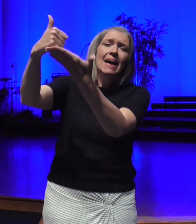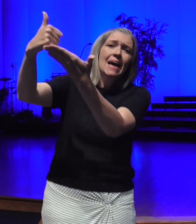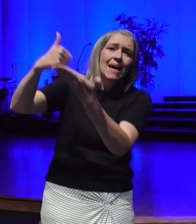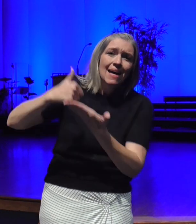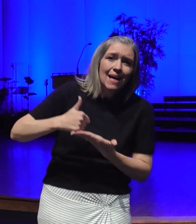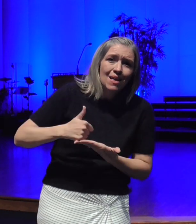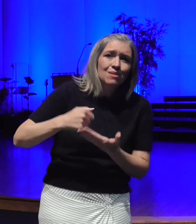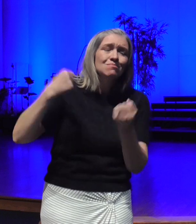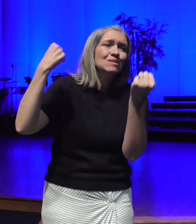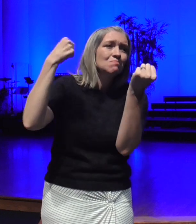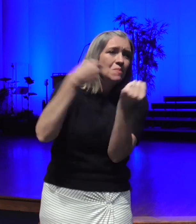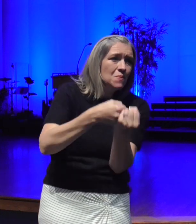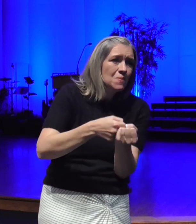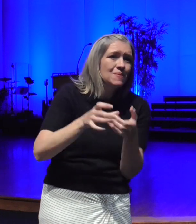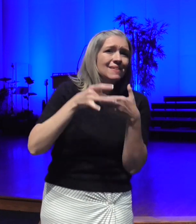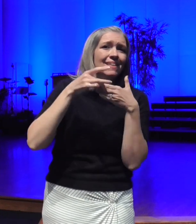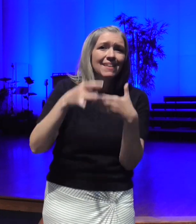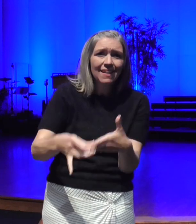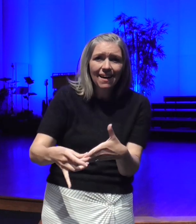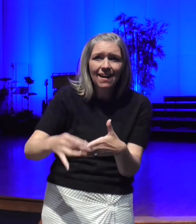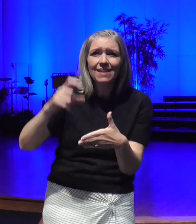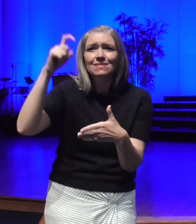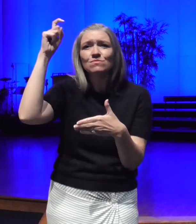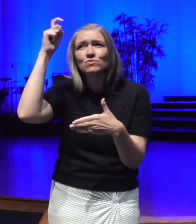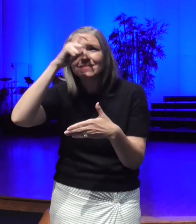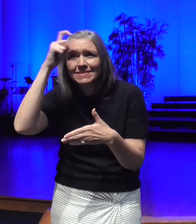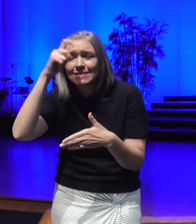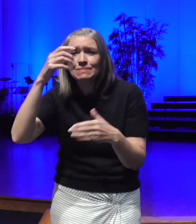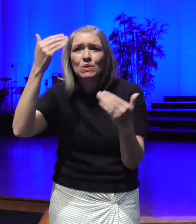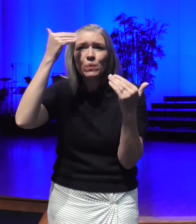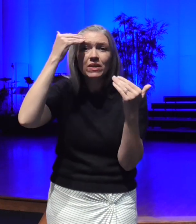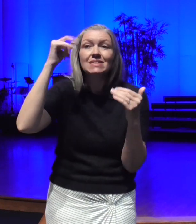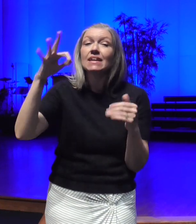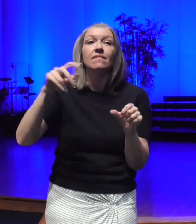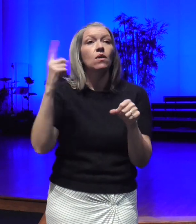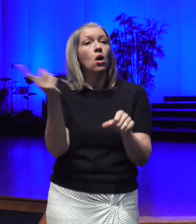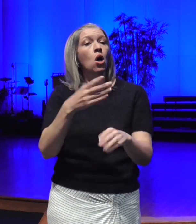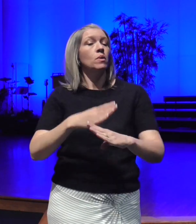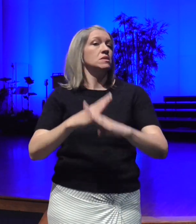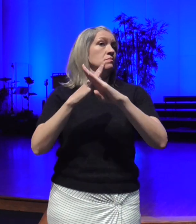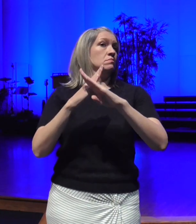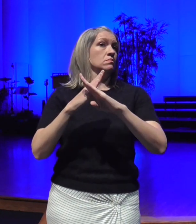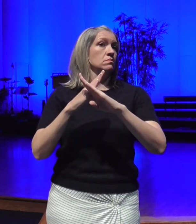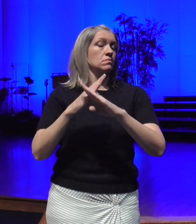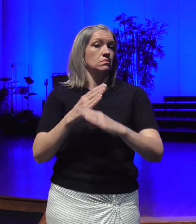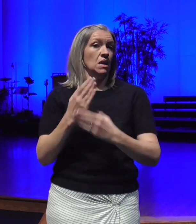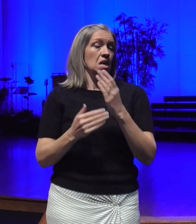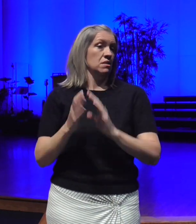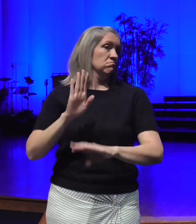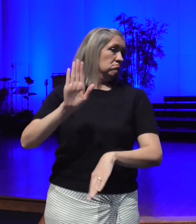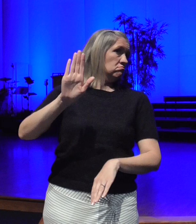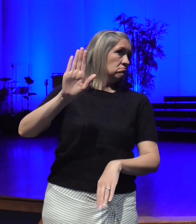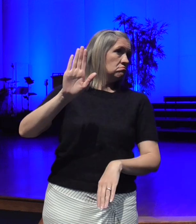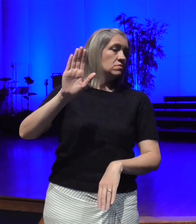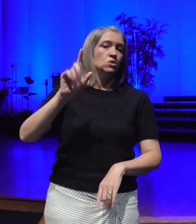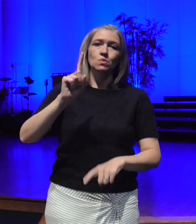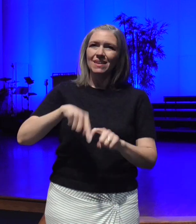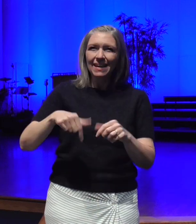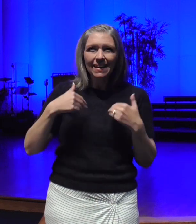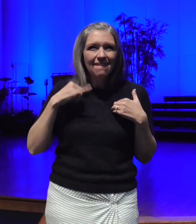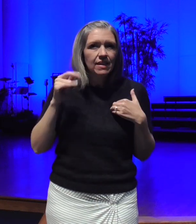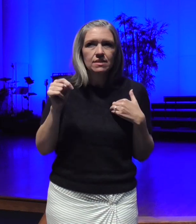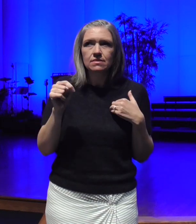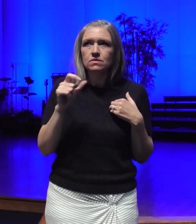and support and insight and awareness. And if we're constantly putting our hand up to it, you can't have it. You don't get